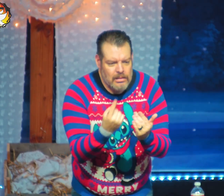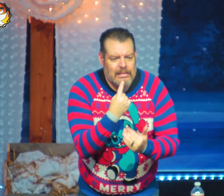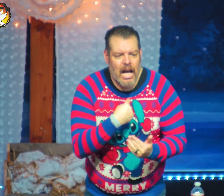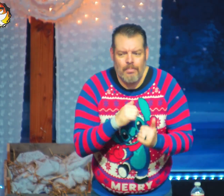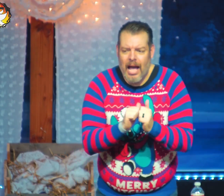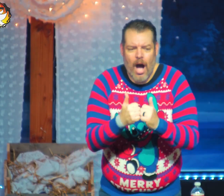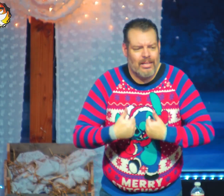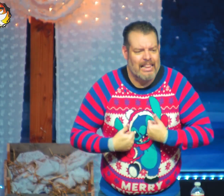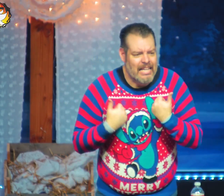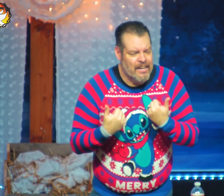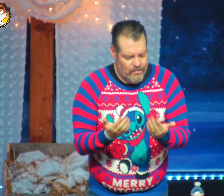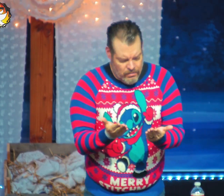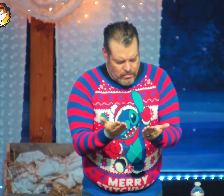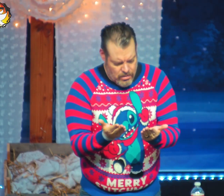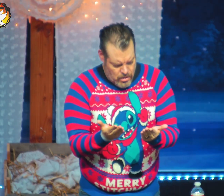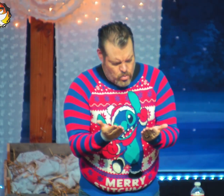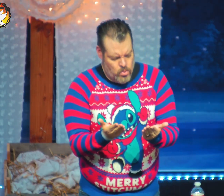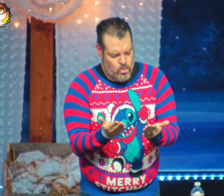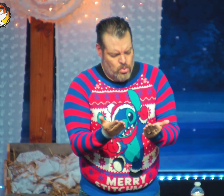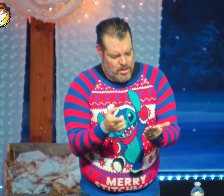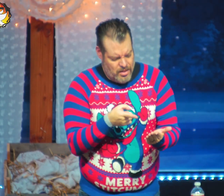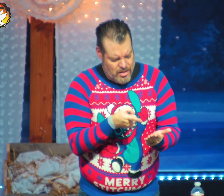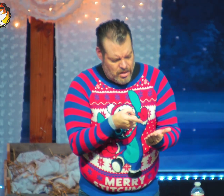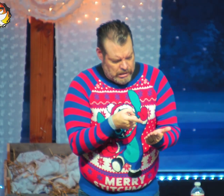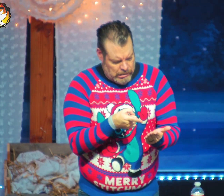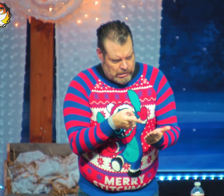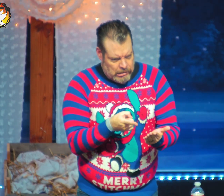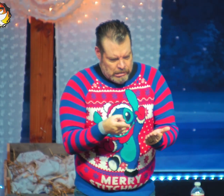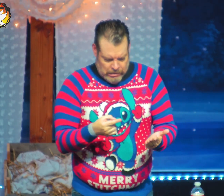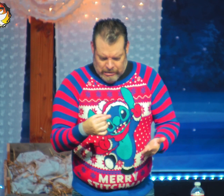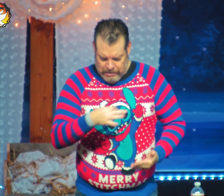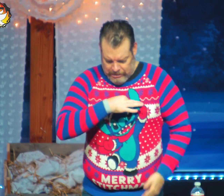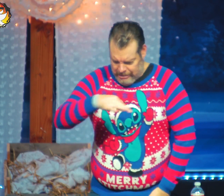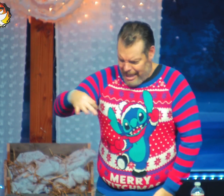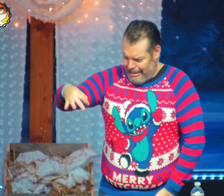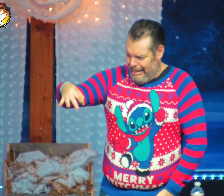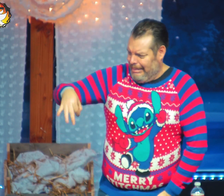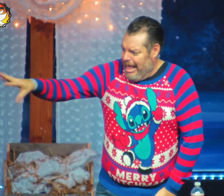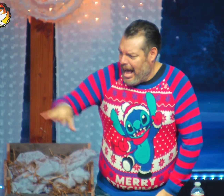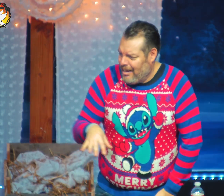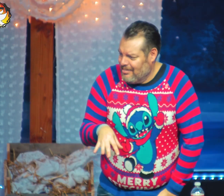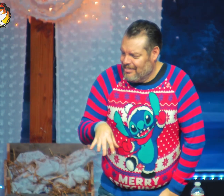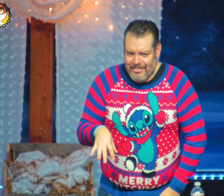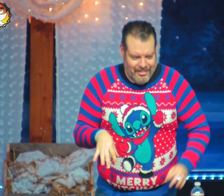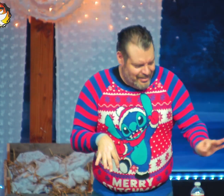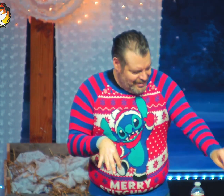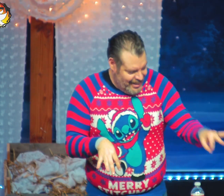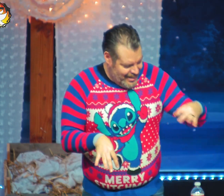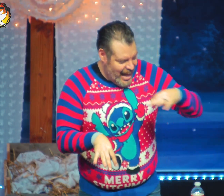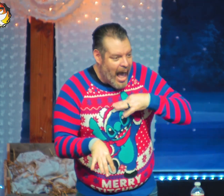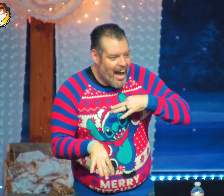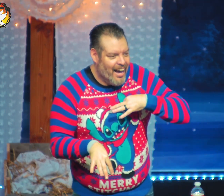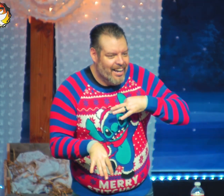to sacrifice and submit to God, and He was able to mold me and shape me. Now, the